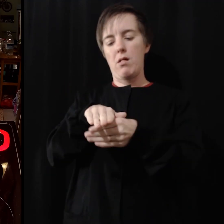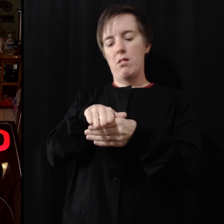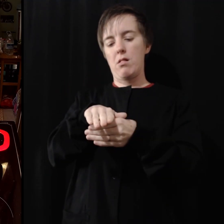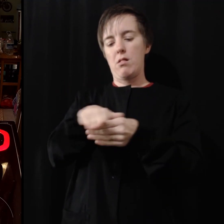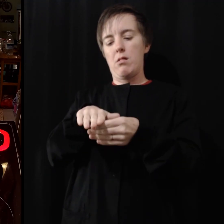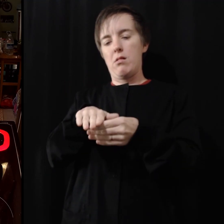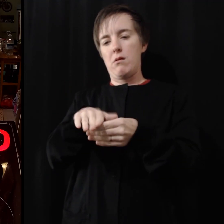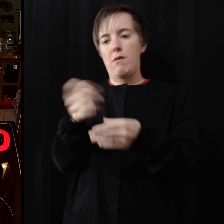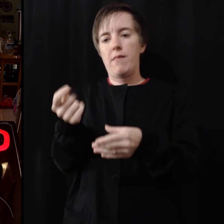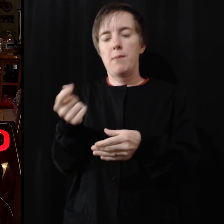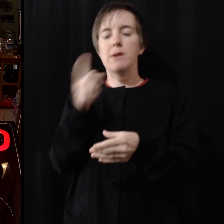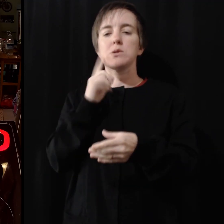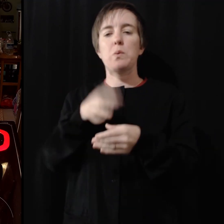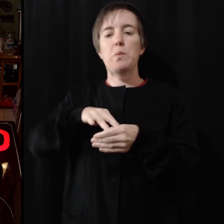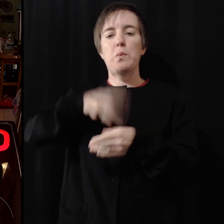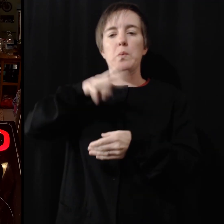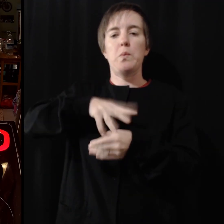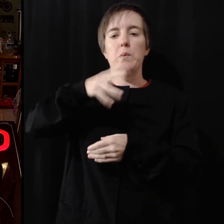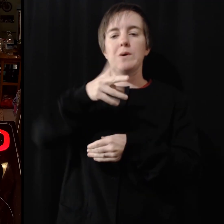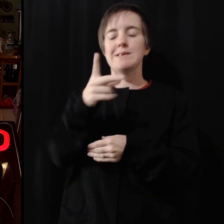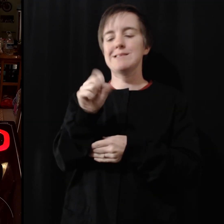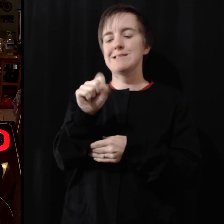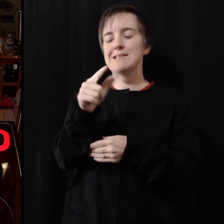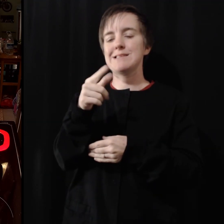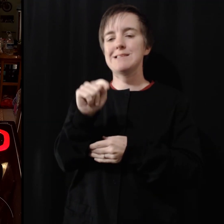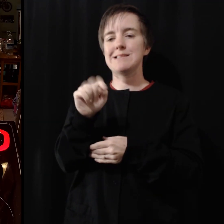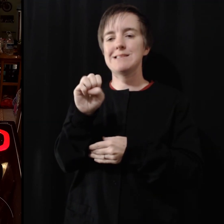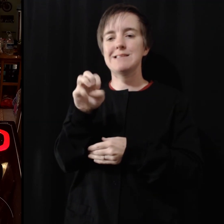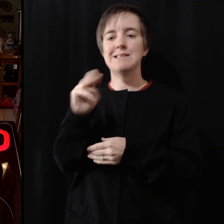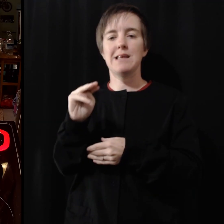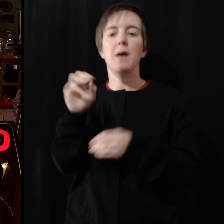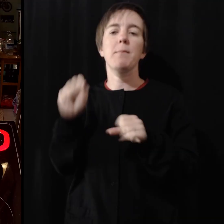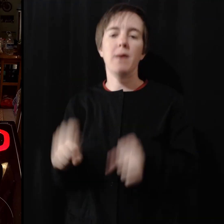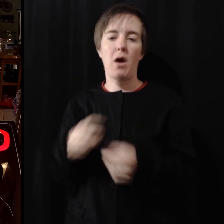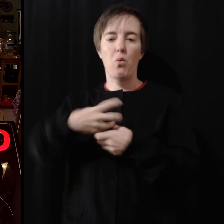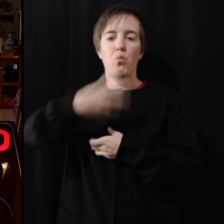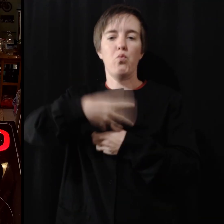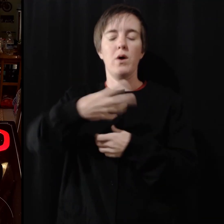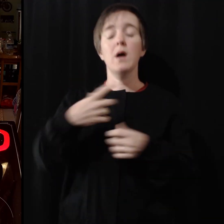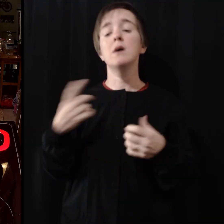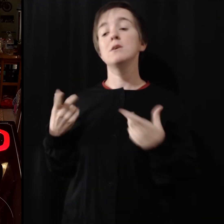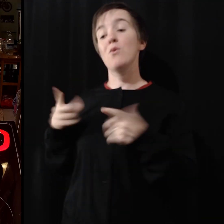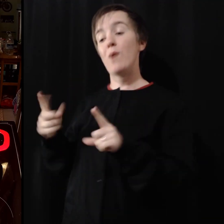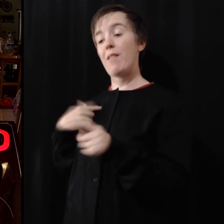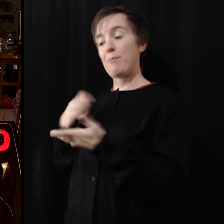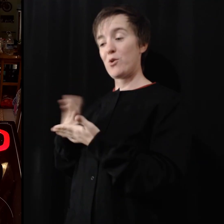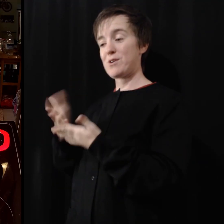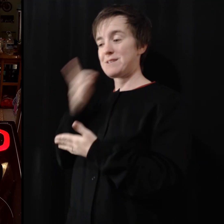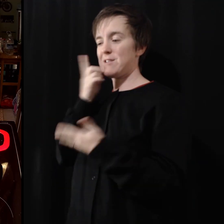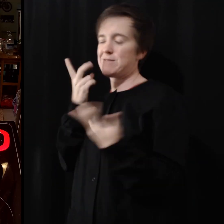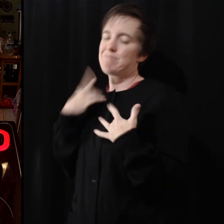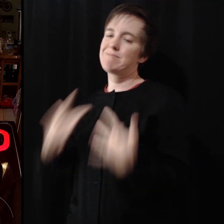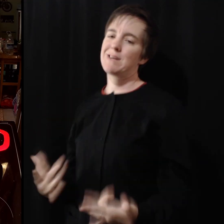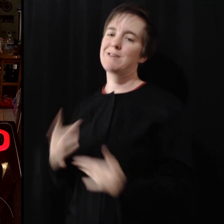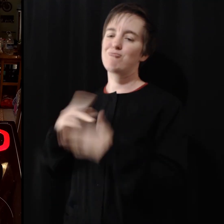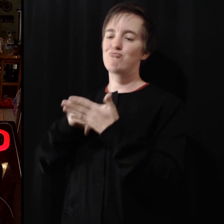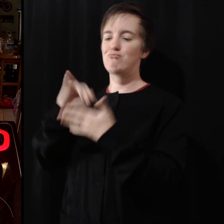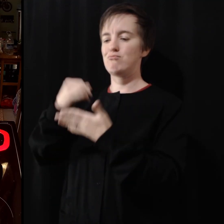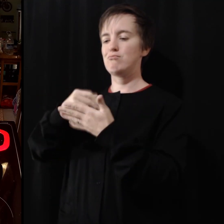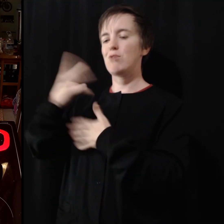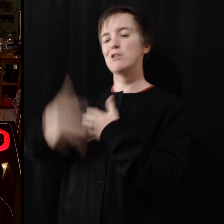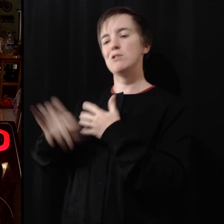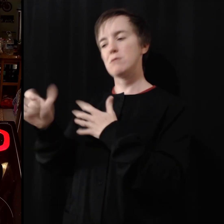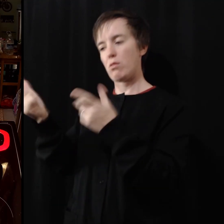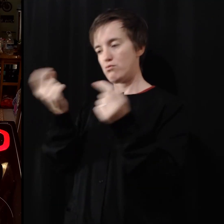bit of steam out. While I'm cooking dinner, I usually have a couple other projects going on at the same time. So here you'll see